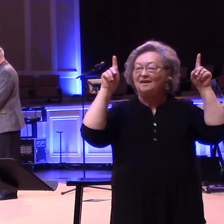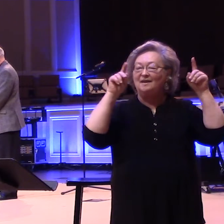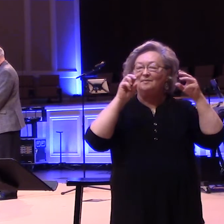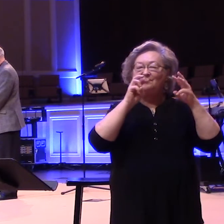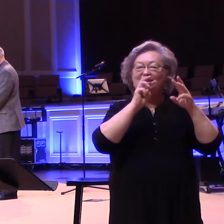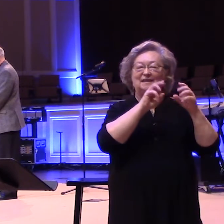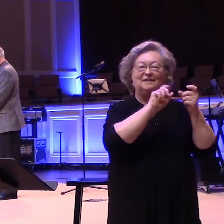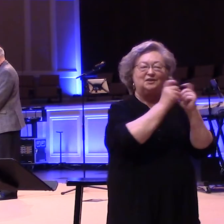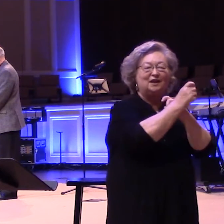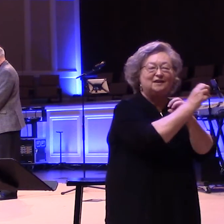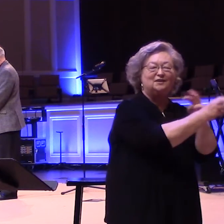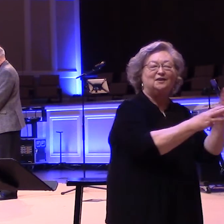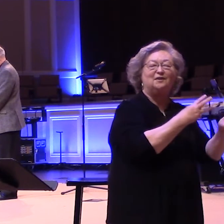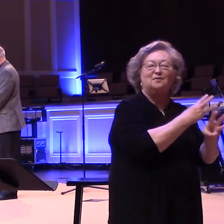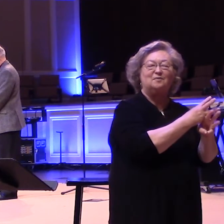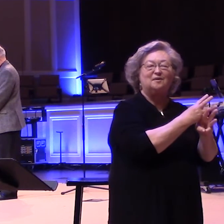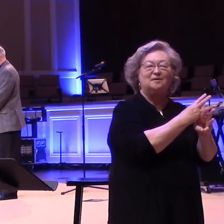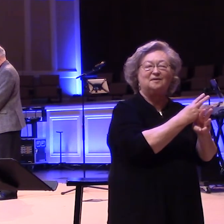world-changing life